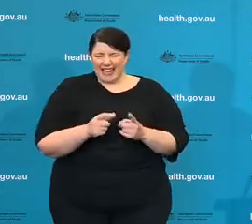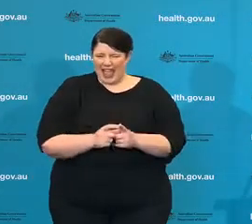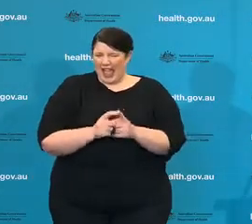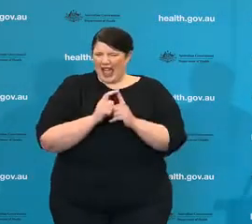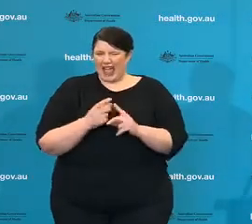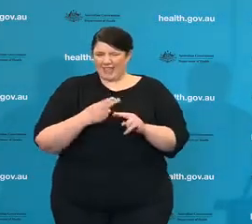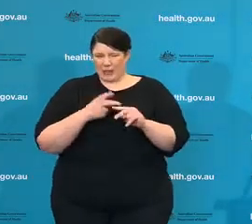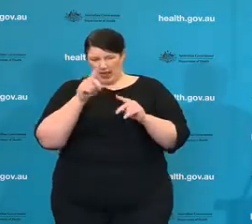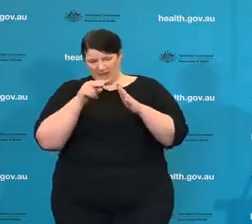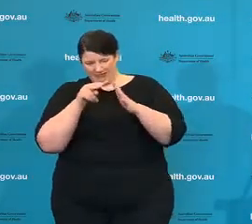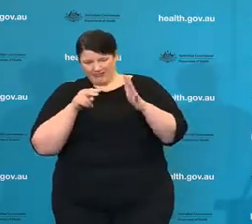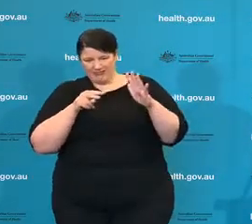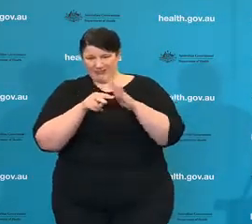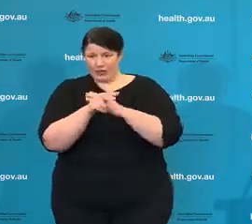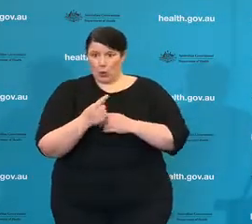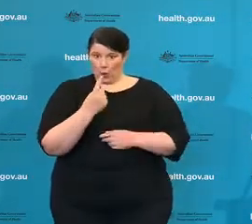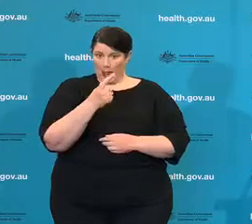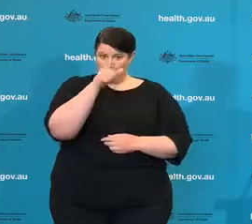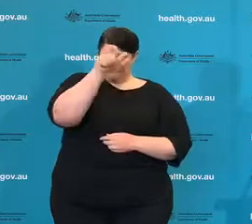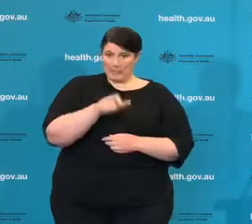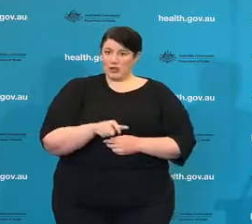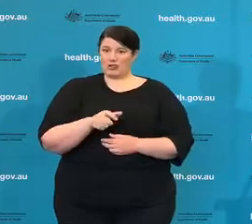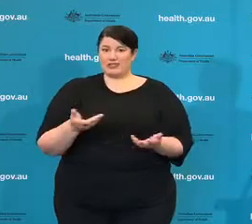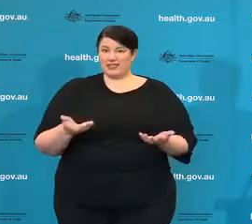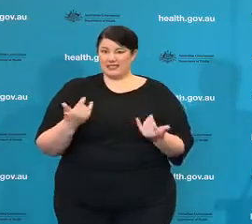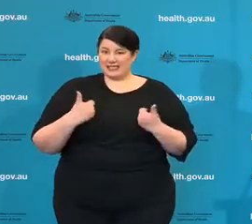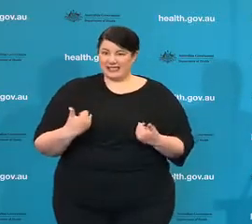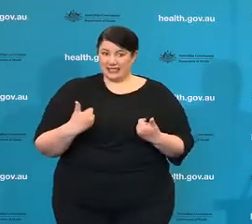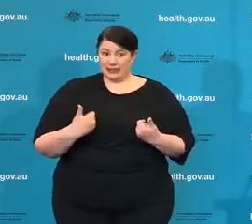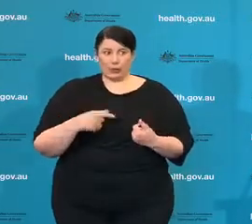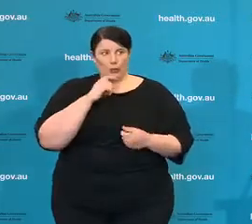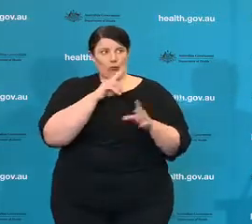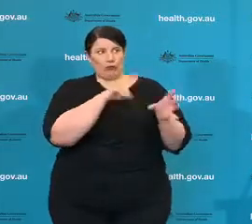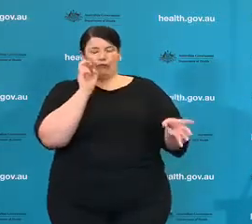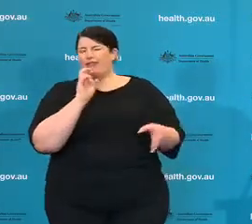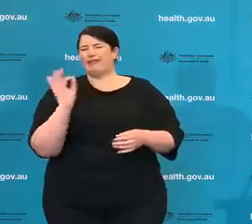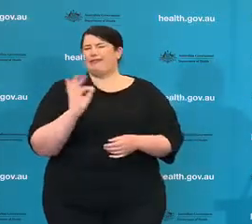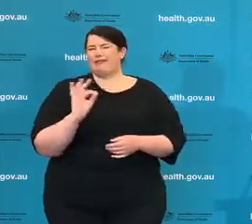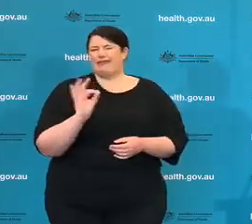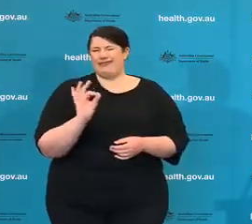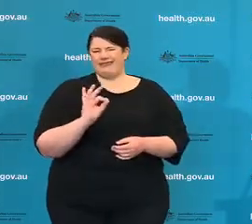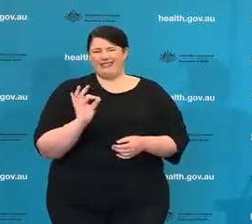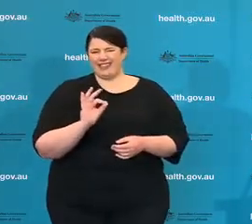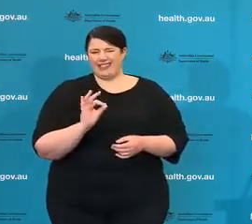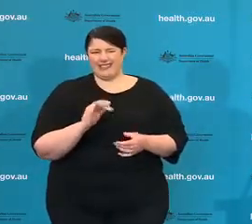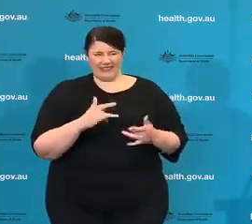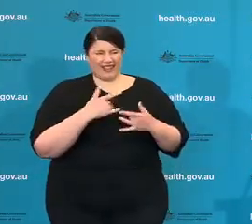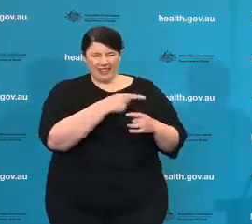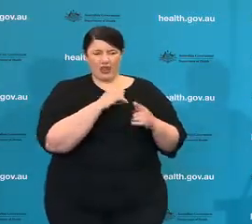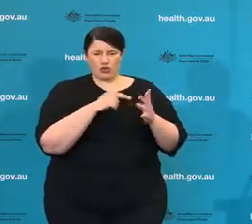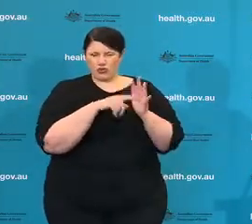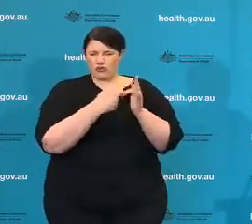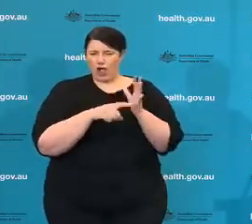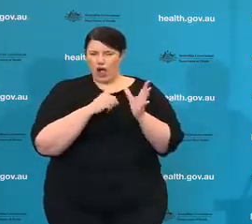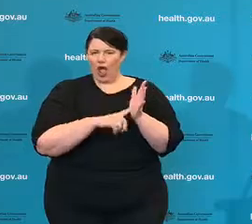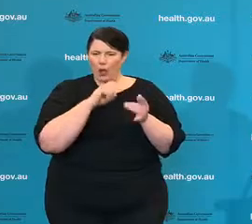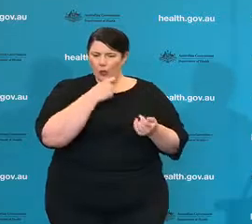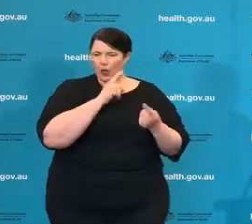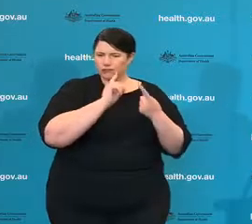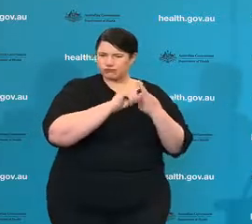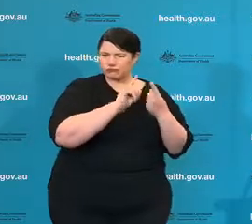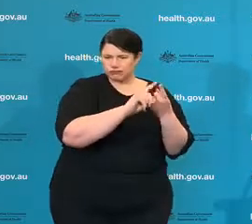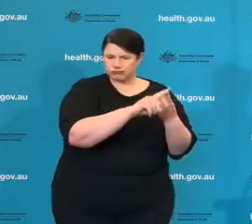a single adverse event in a trial that we're anywhere near the point of that trial actually stopping, or that there might be a